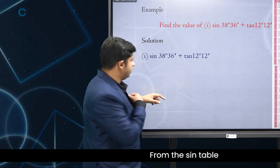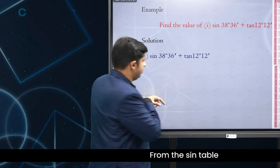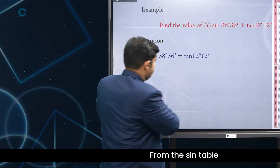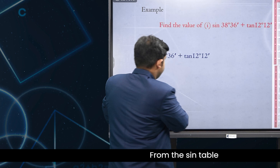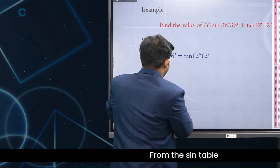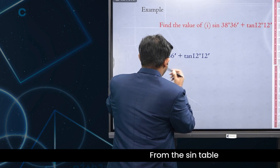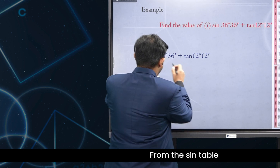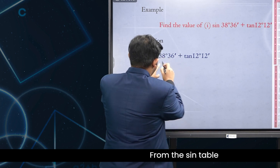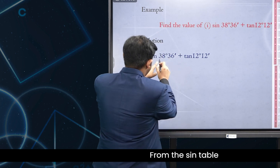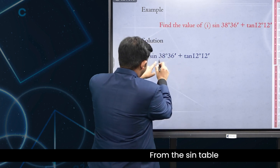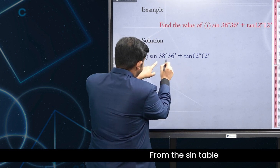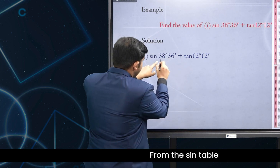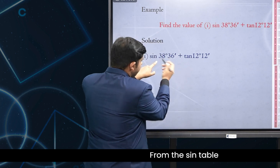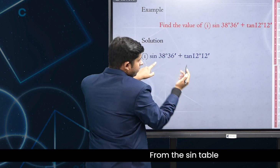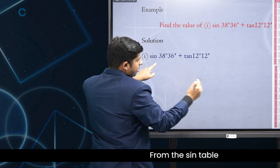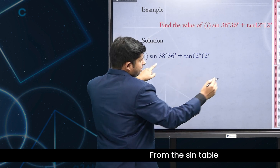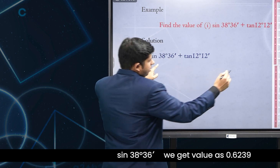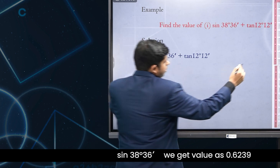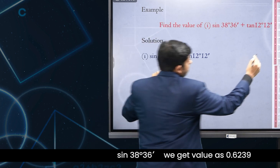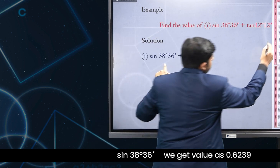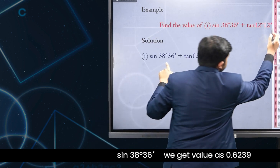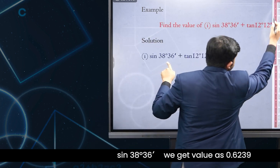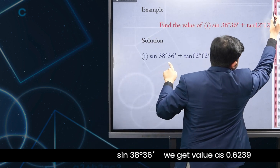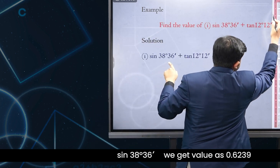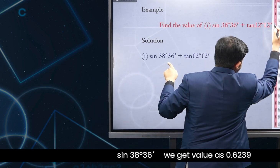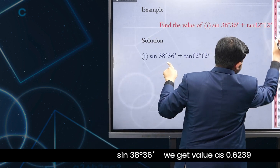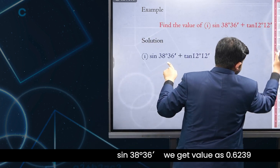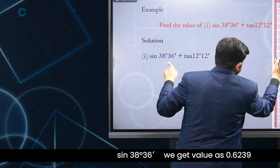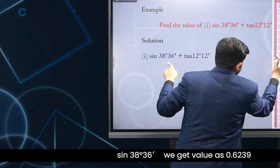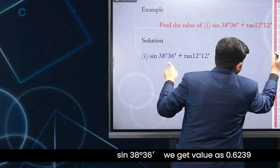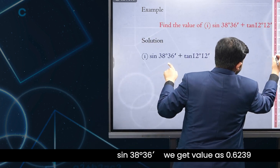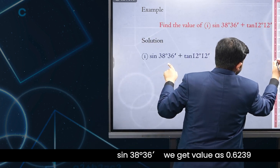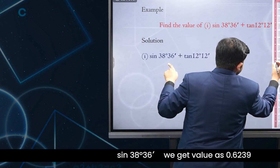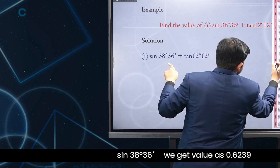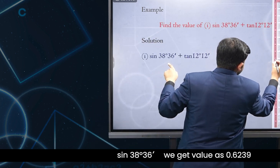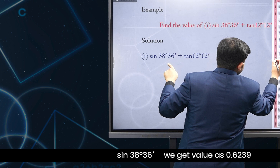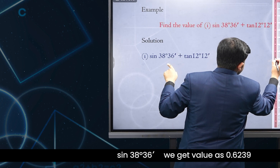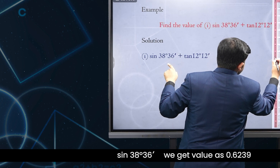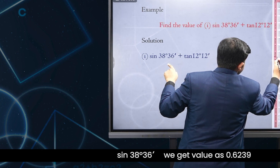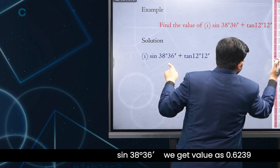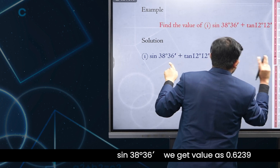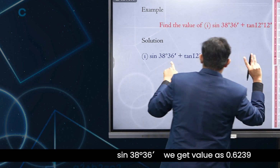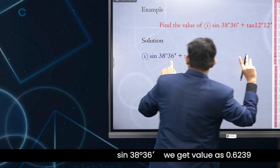From the sine table, sin 38 degrees 36 minutes, we get value